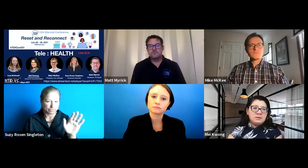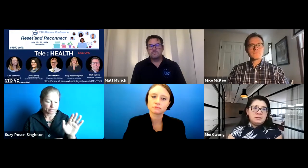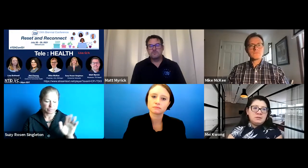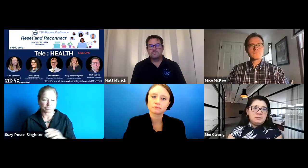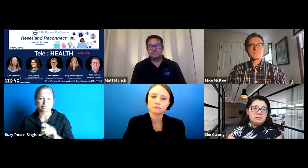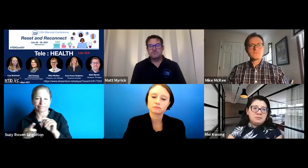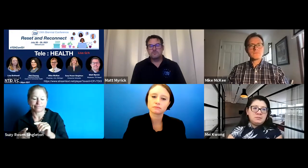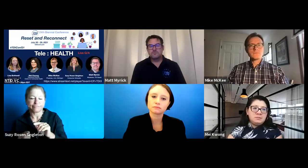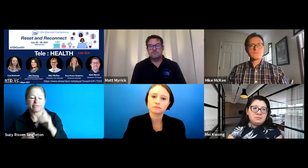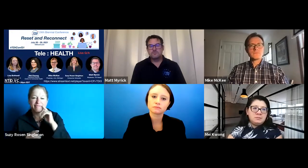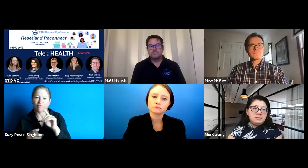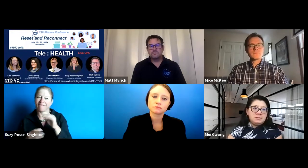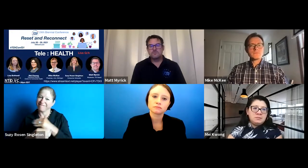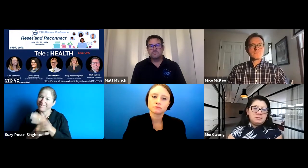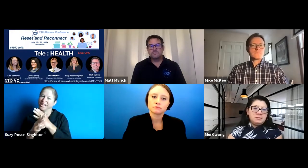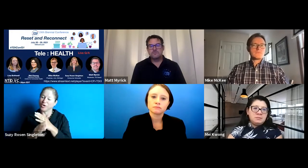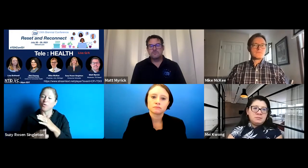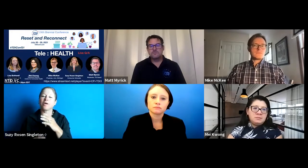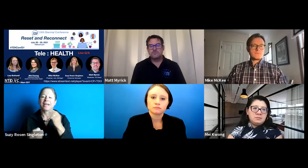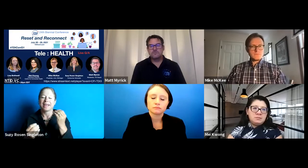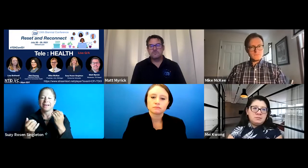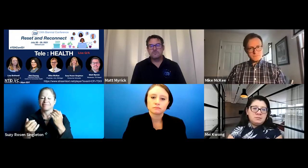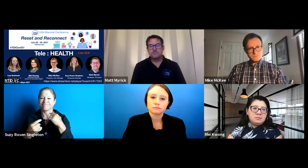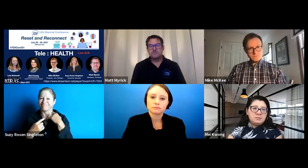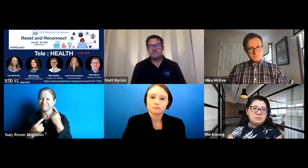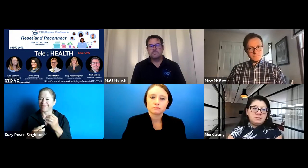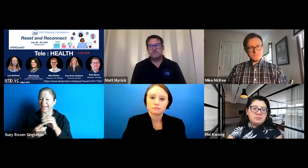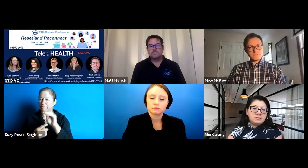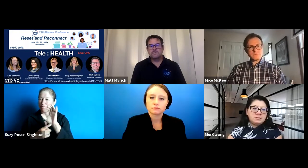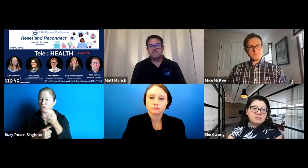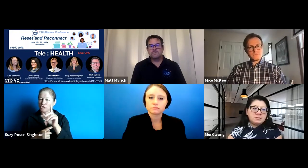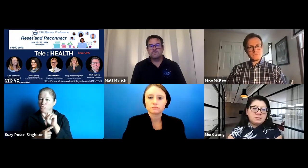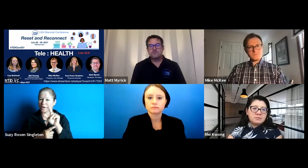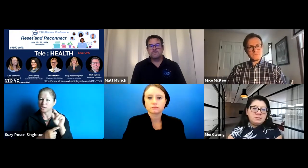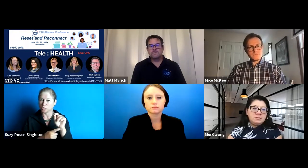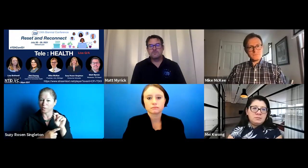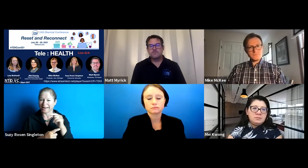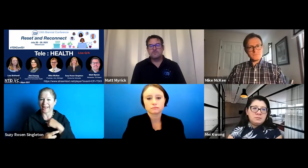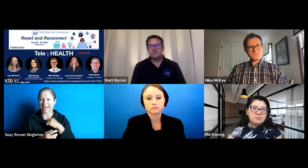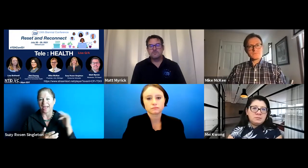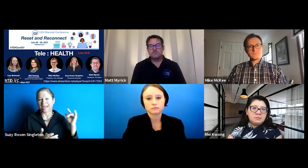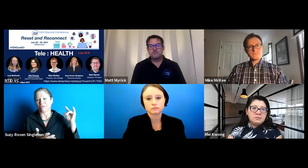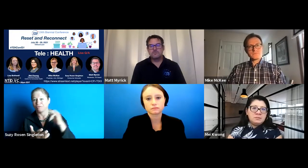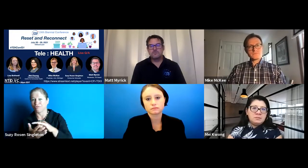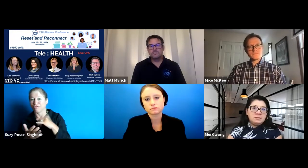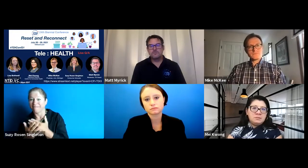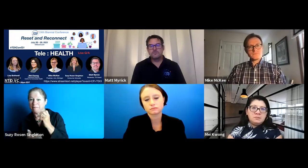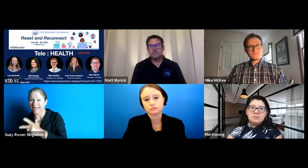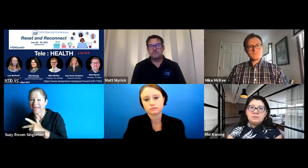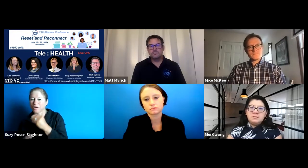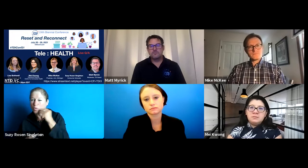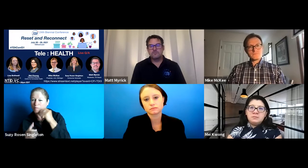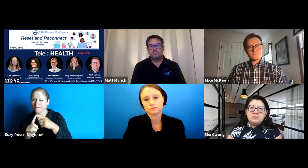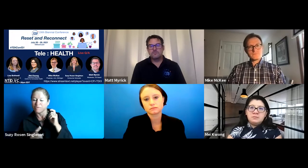video platforms, not audio only platforms, for two-way video platforms. In March of